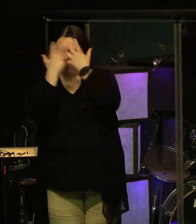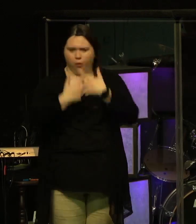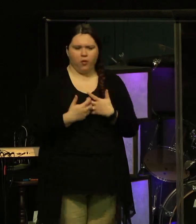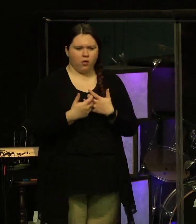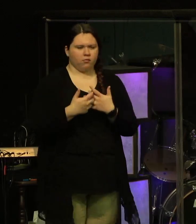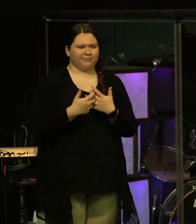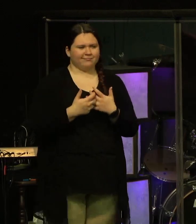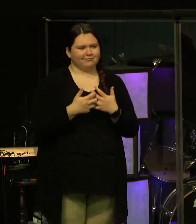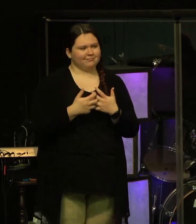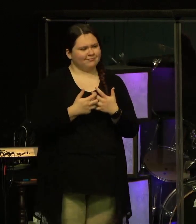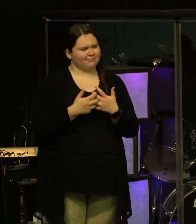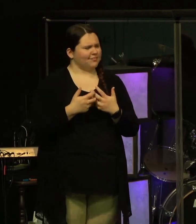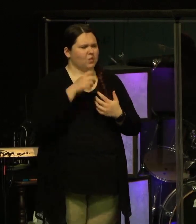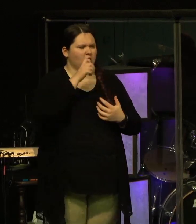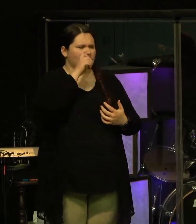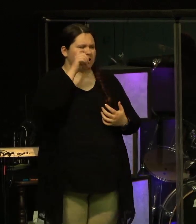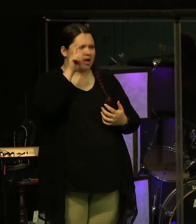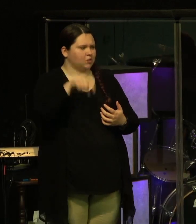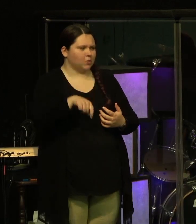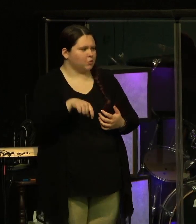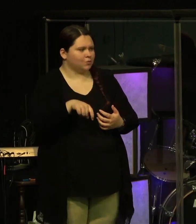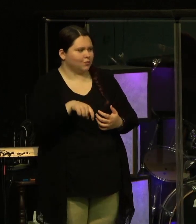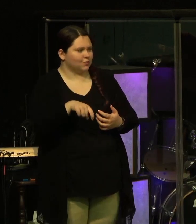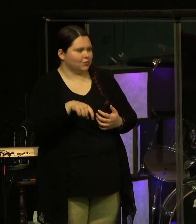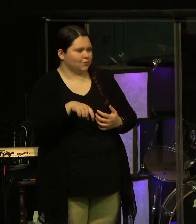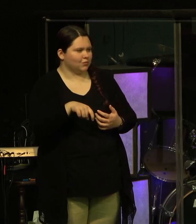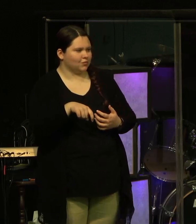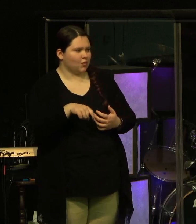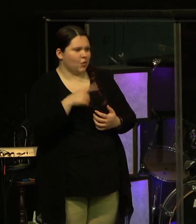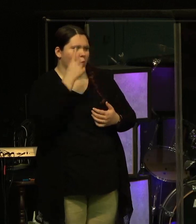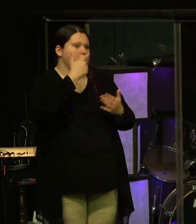But we're not made to run one cylinder.